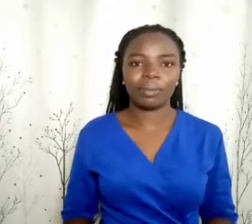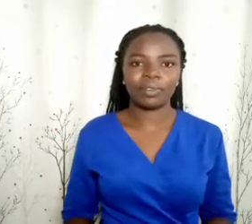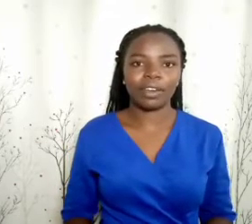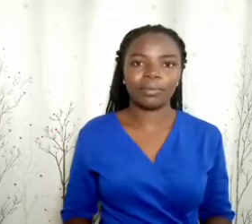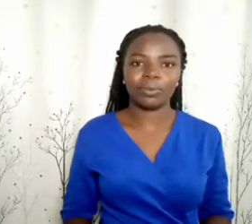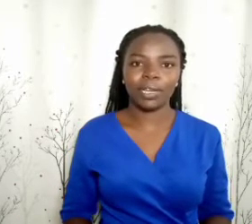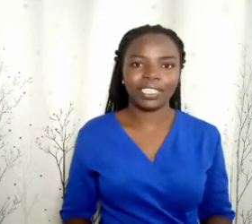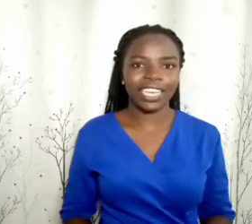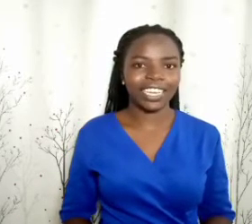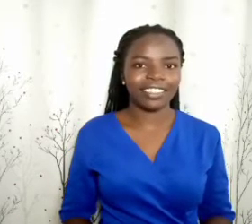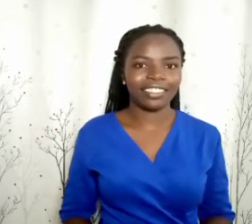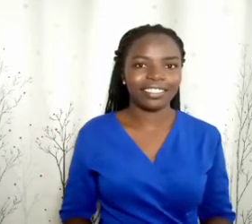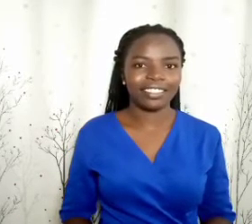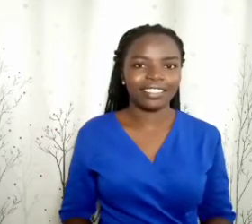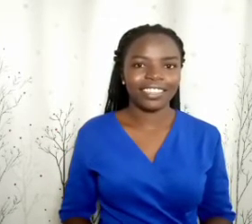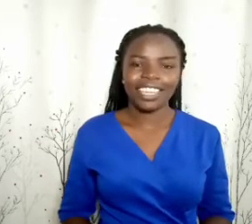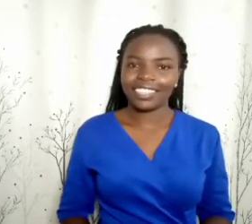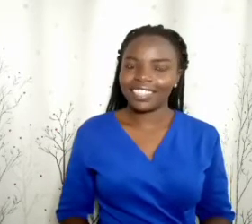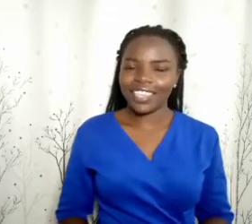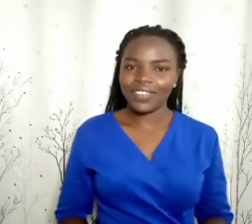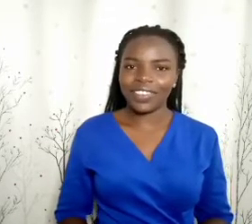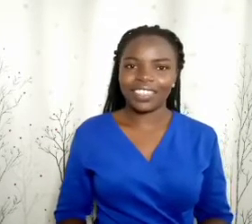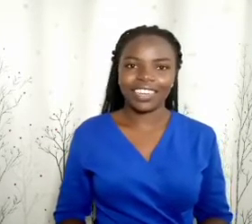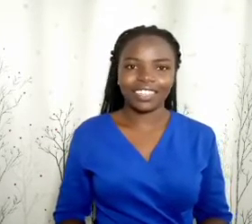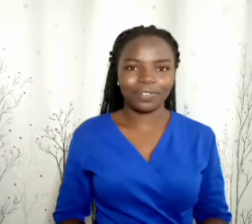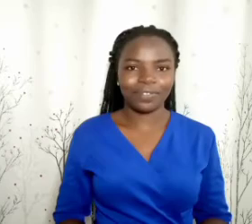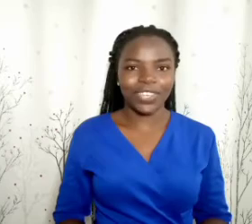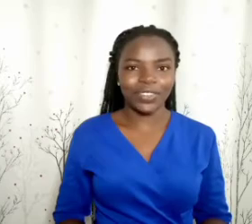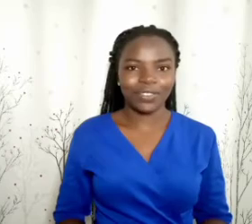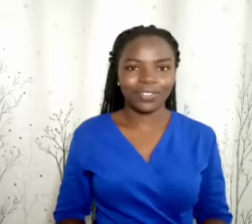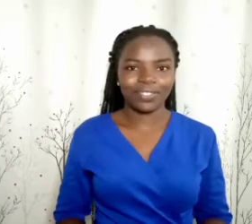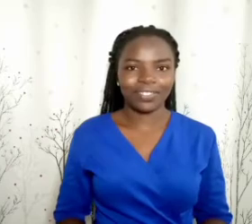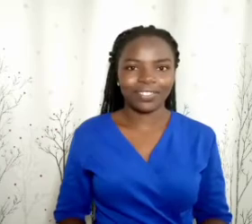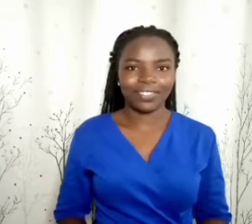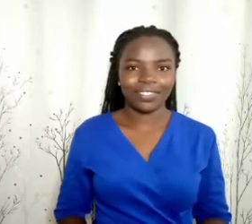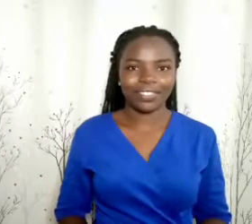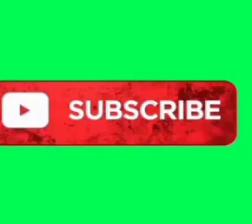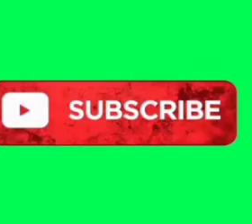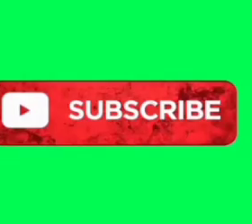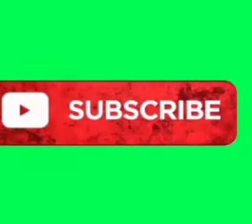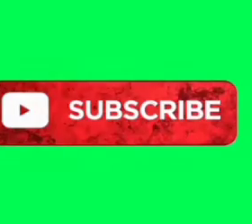subscribe to my channel. See you in the next video.